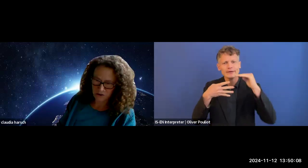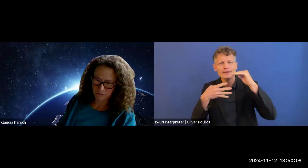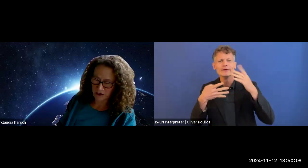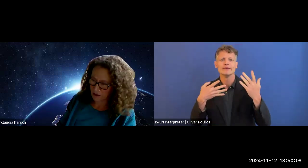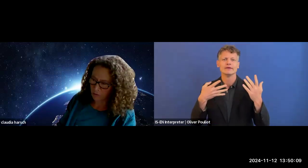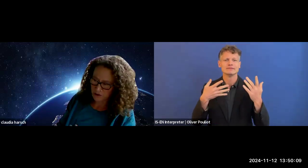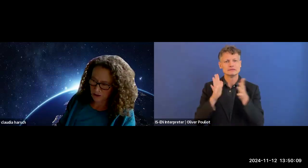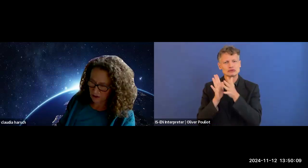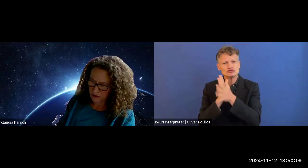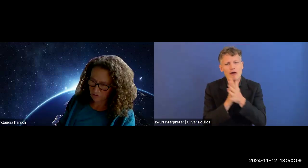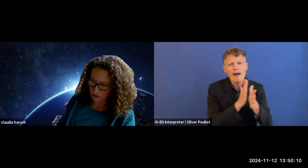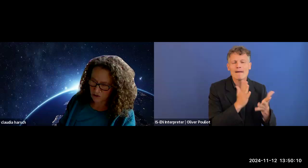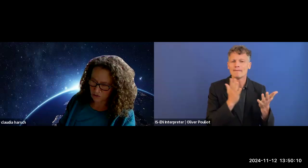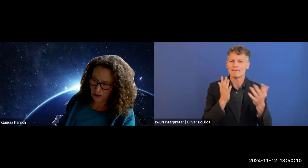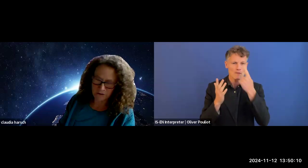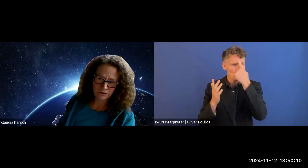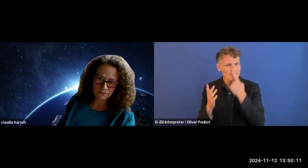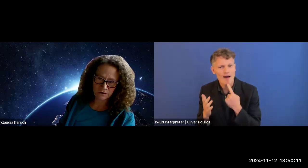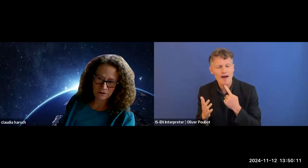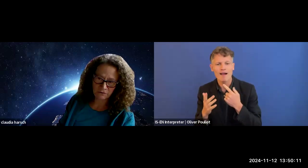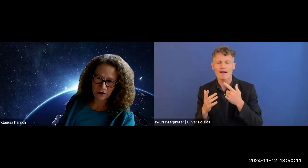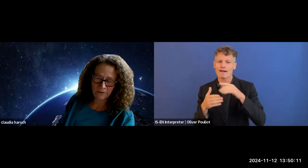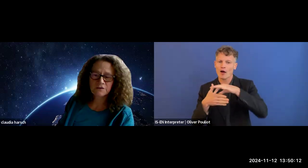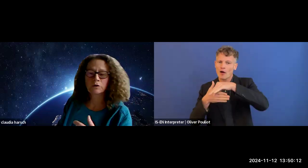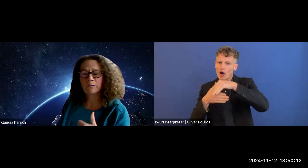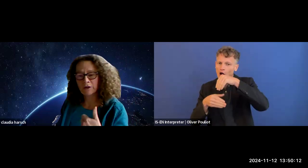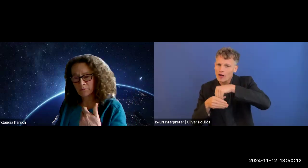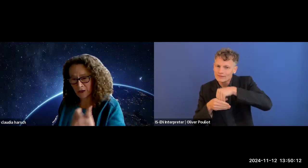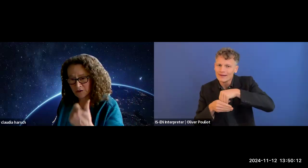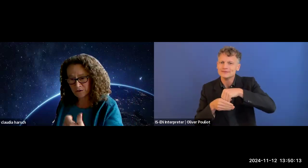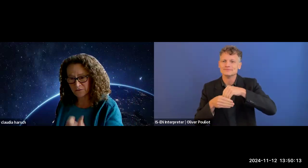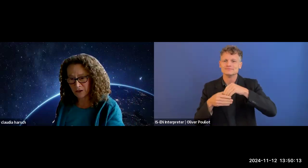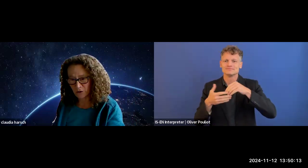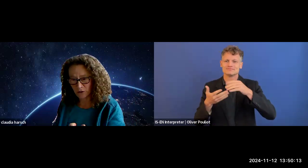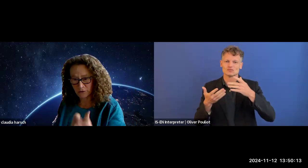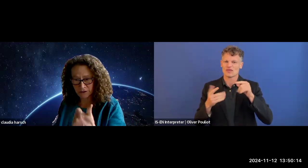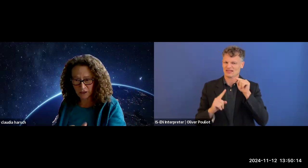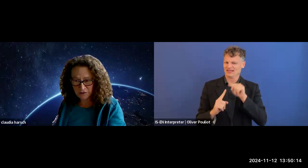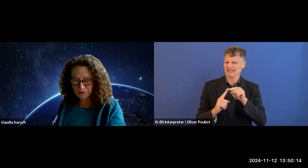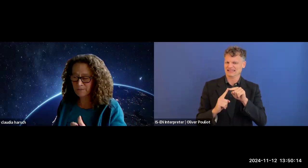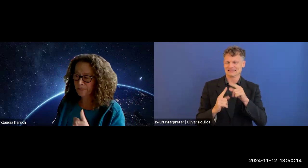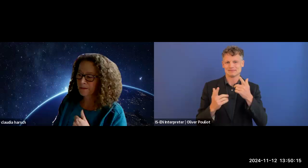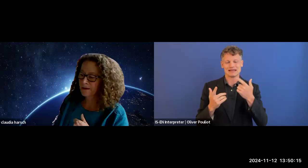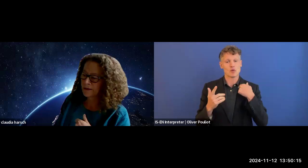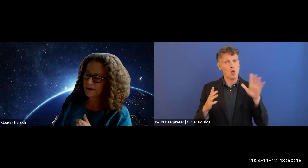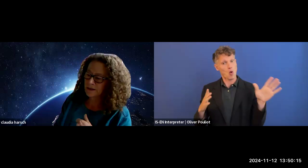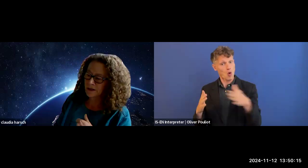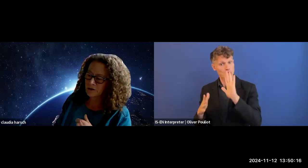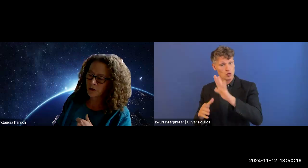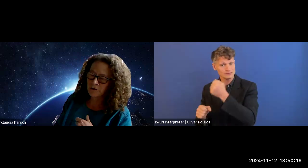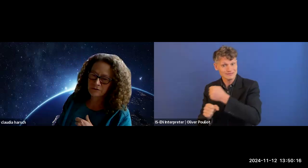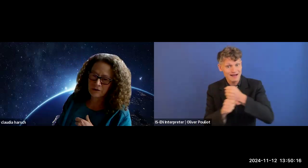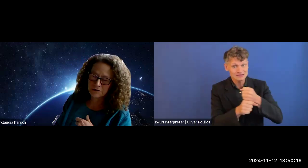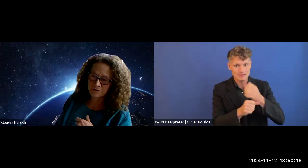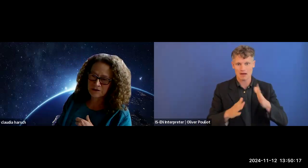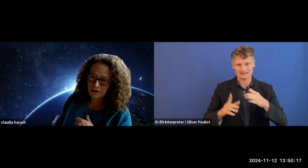the content of the language test in relation to the categories of the CFR. That's what I meant by specify all your tasks.